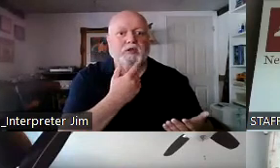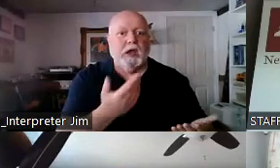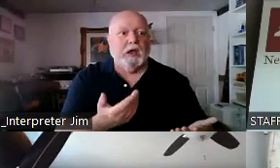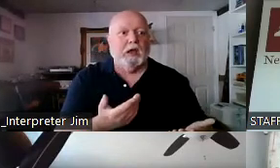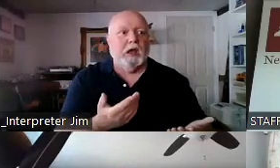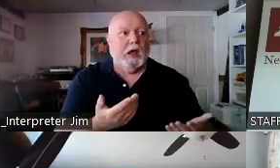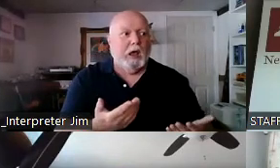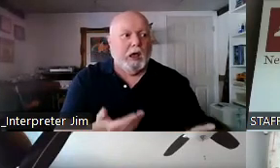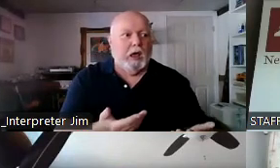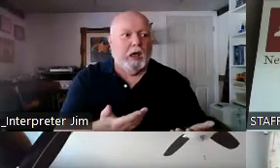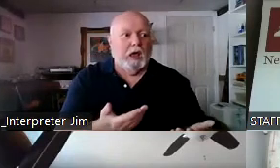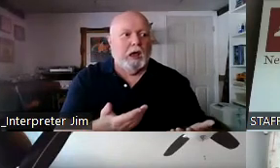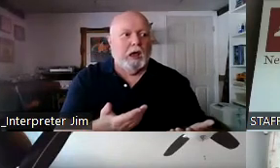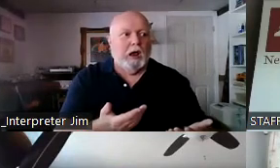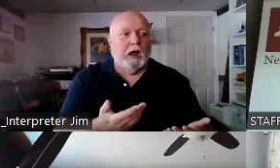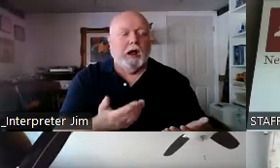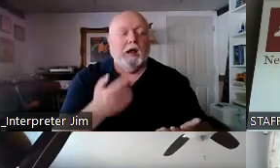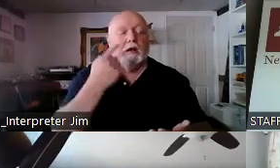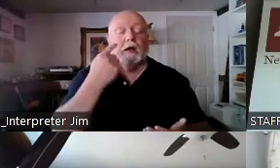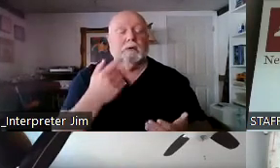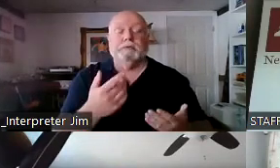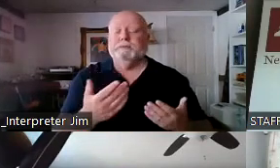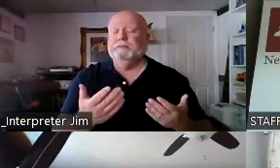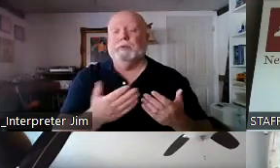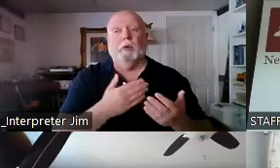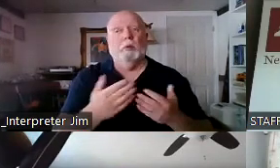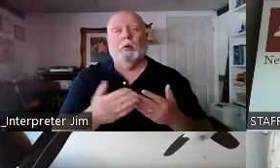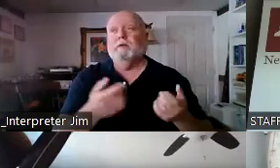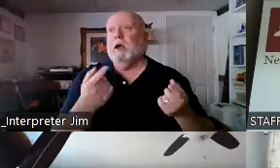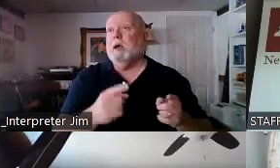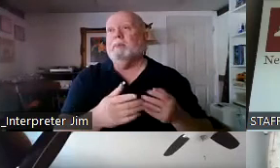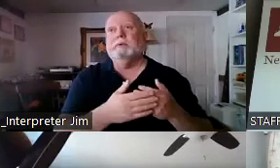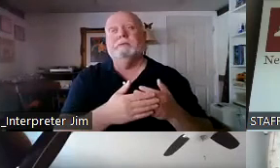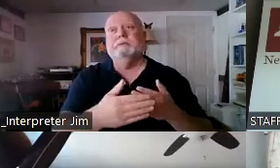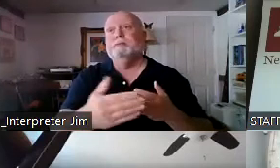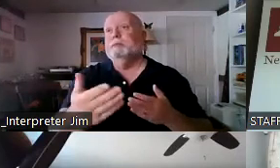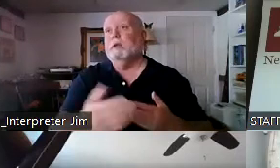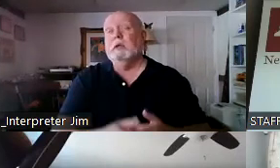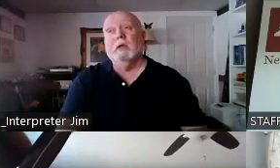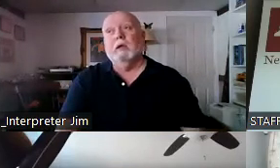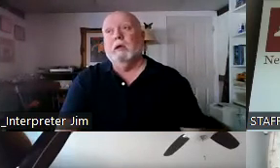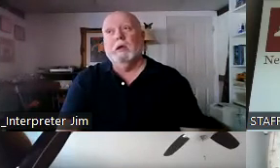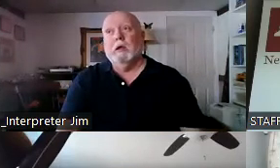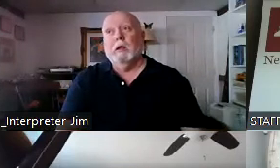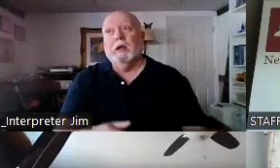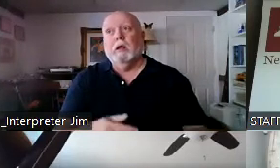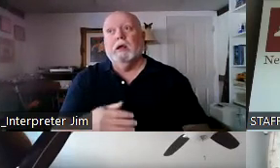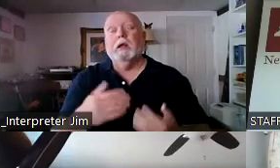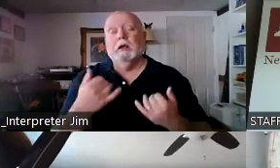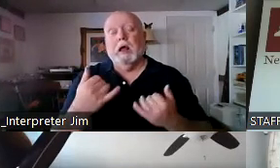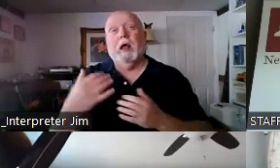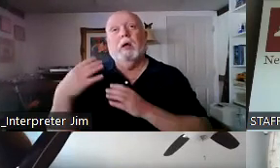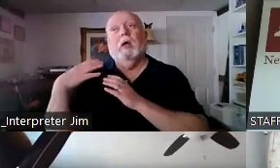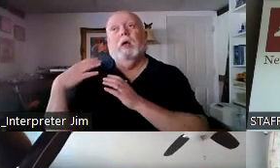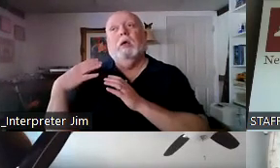like, whatever happens from this point on, it's like, at least this weight is off. Like, I don't have